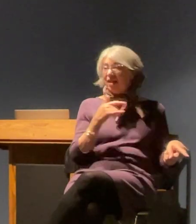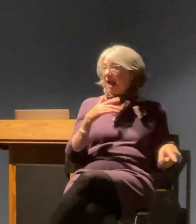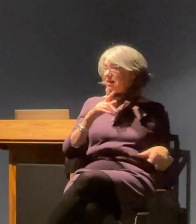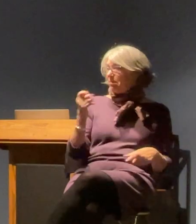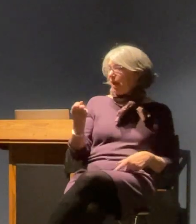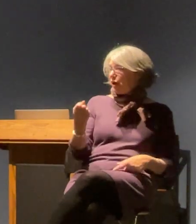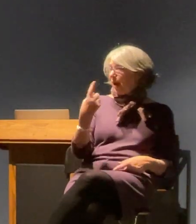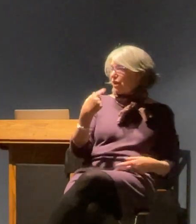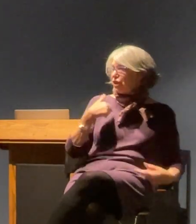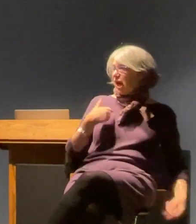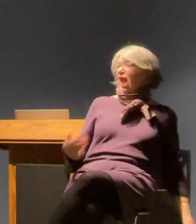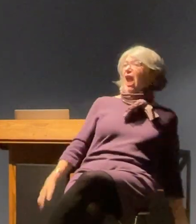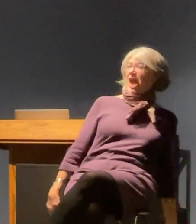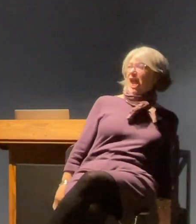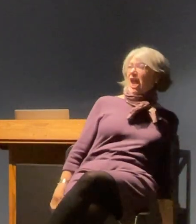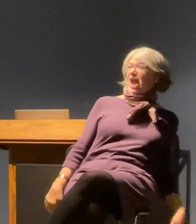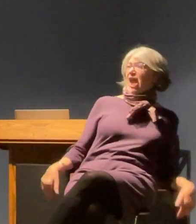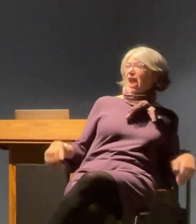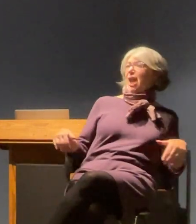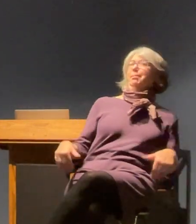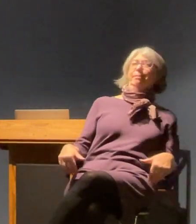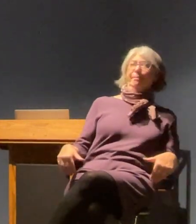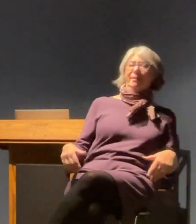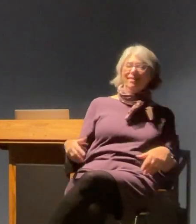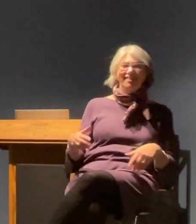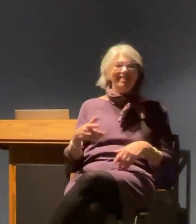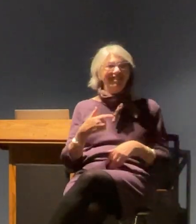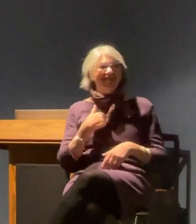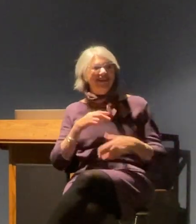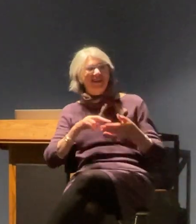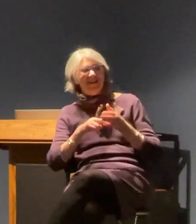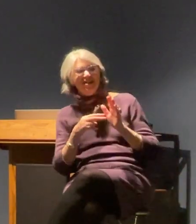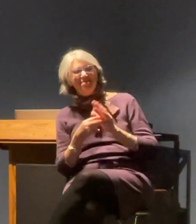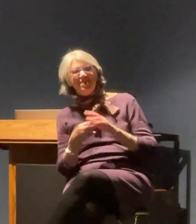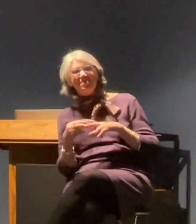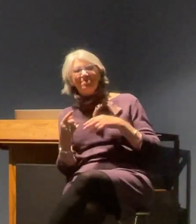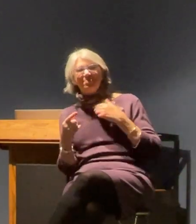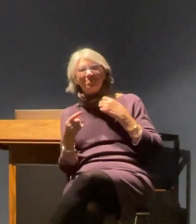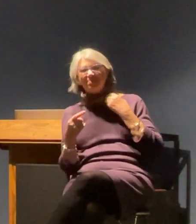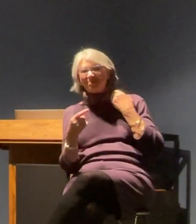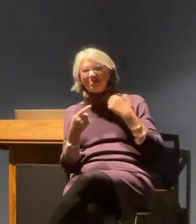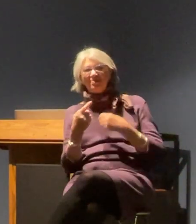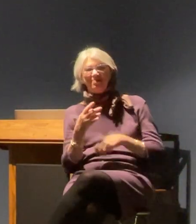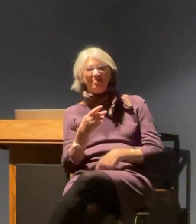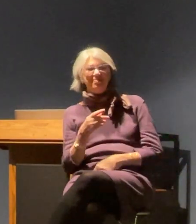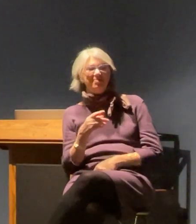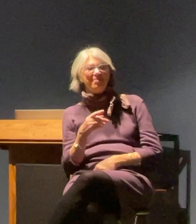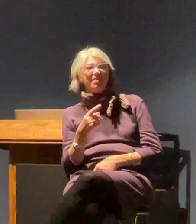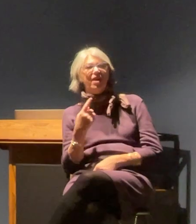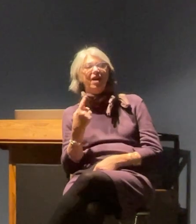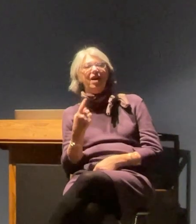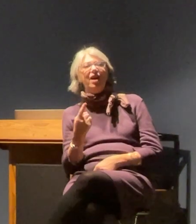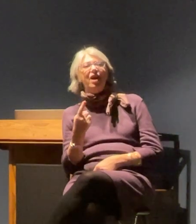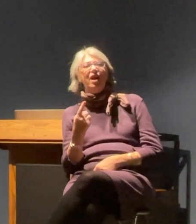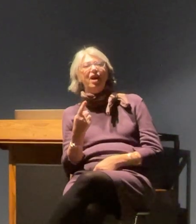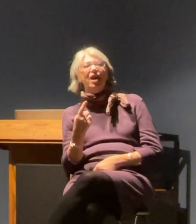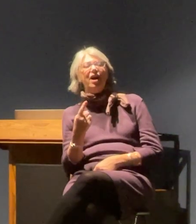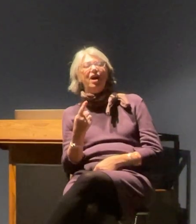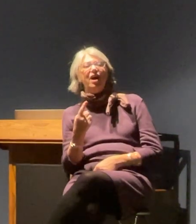right there. So, I mean, one was just